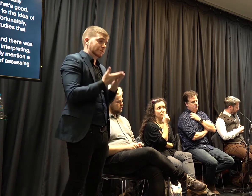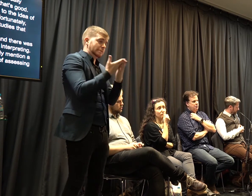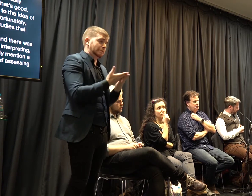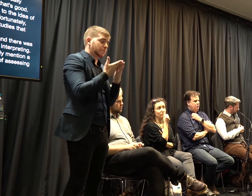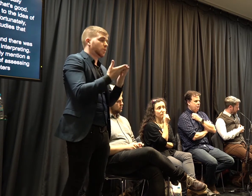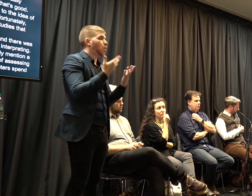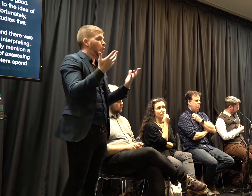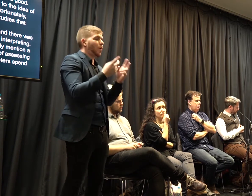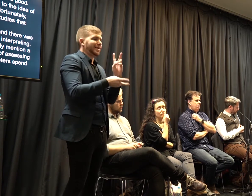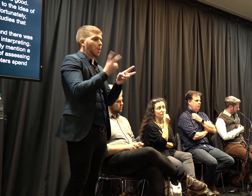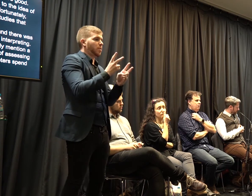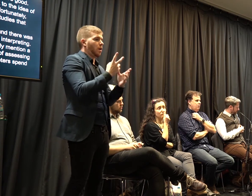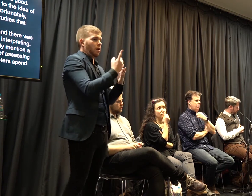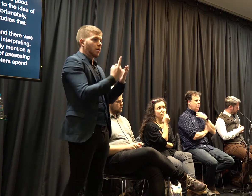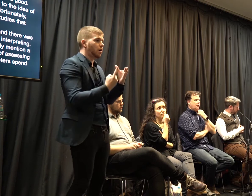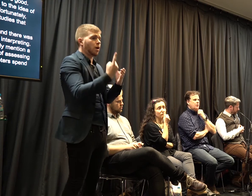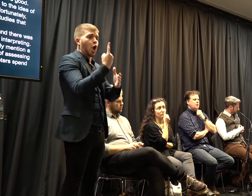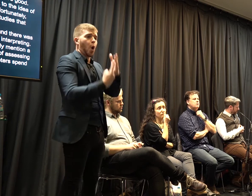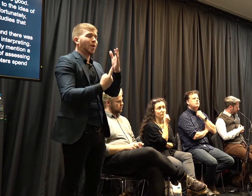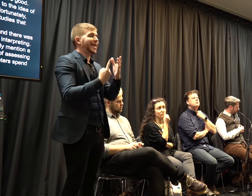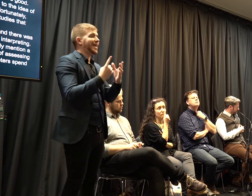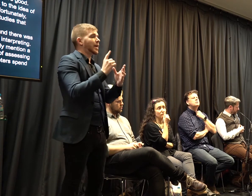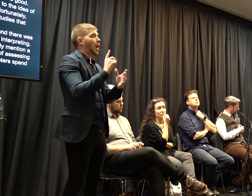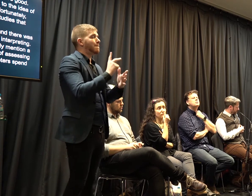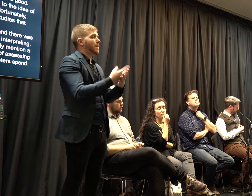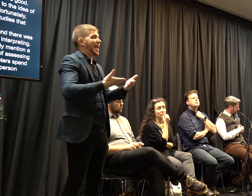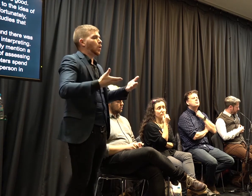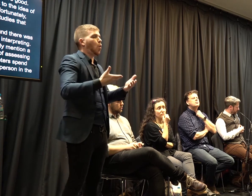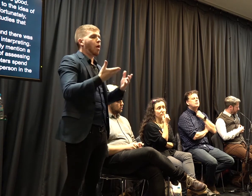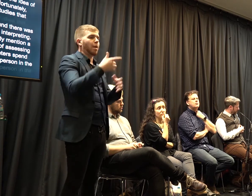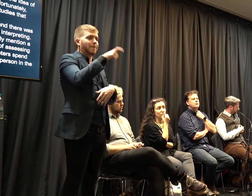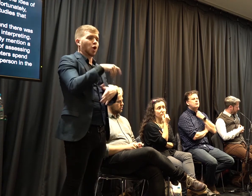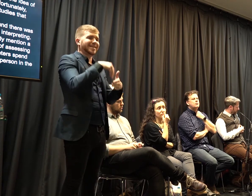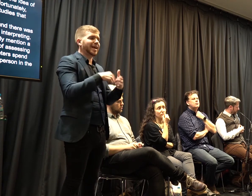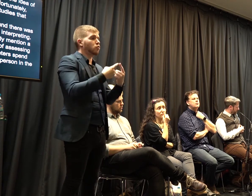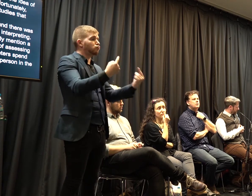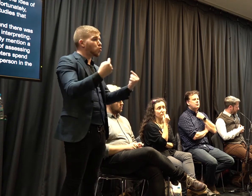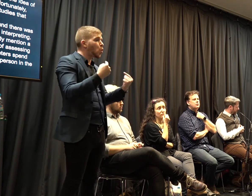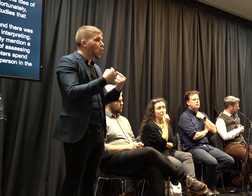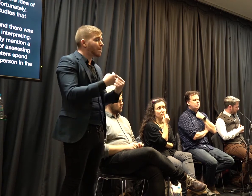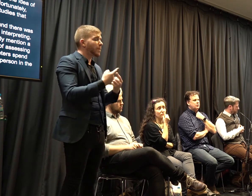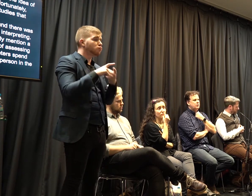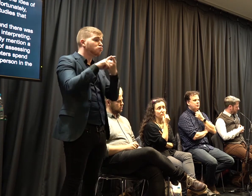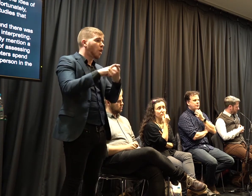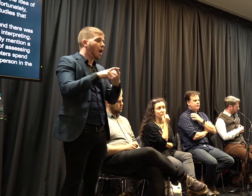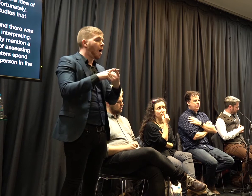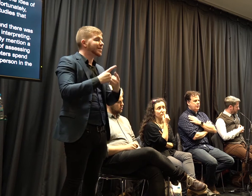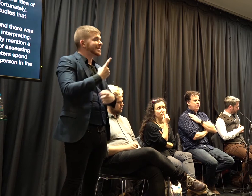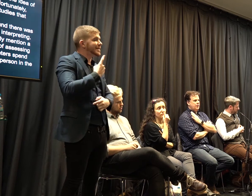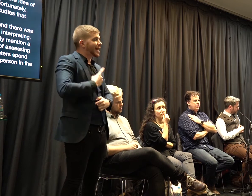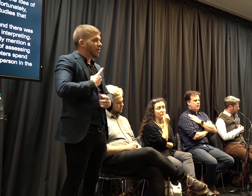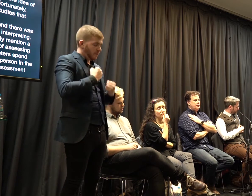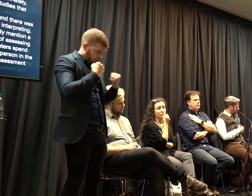the only bilingual person in the room that they're relying on a lot of self-assessment and reflective